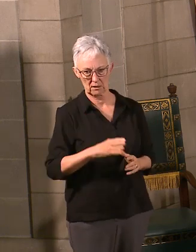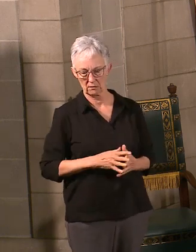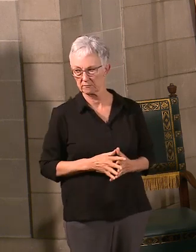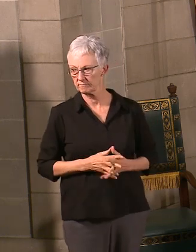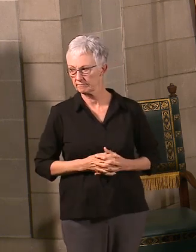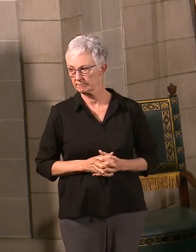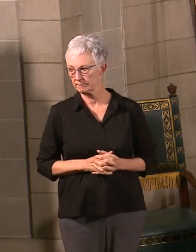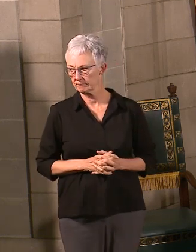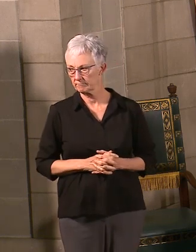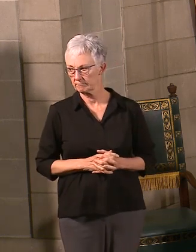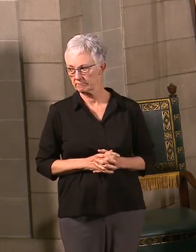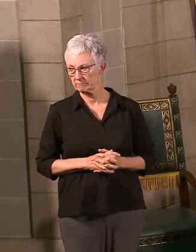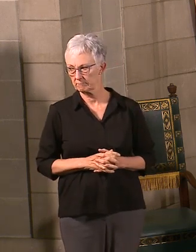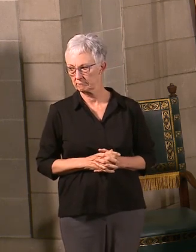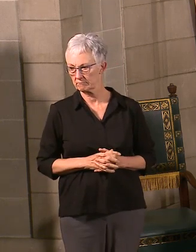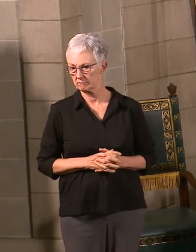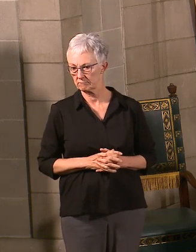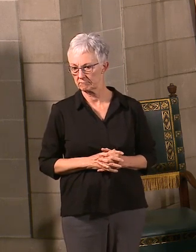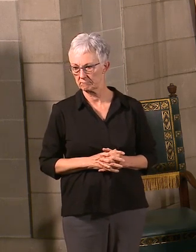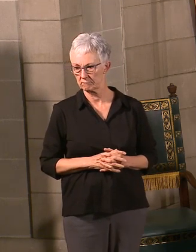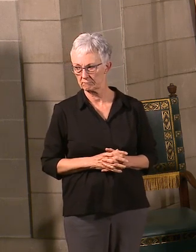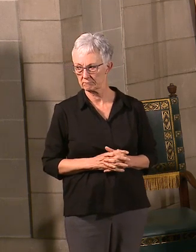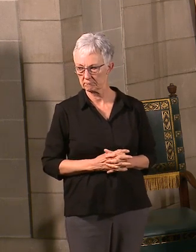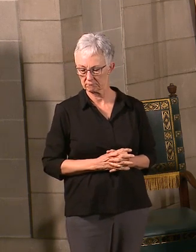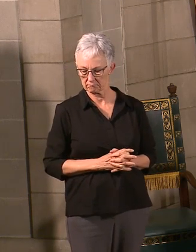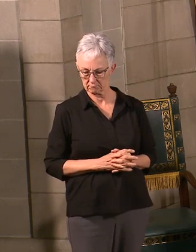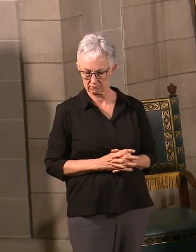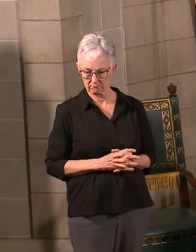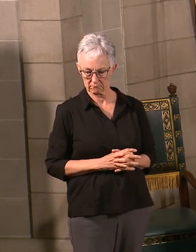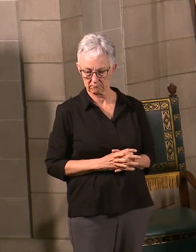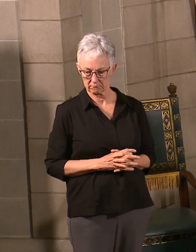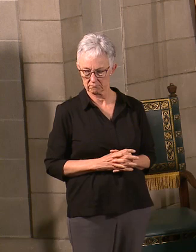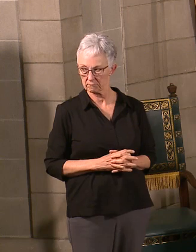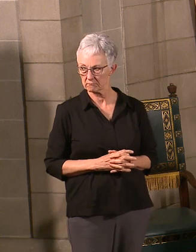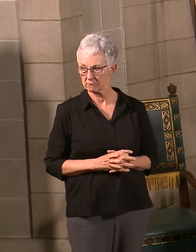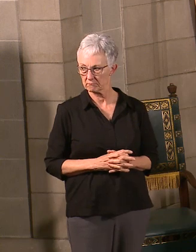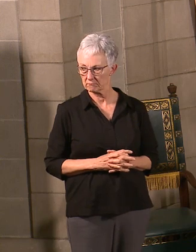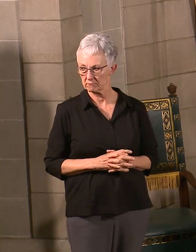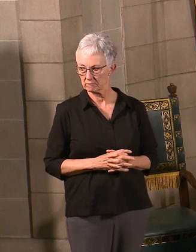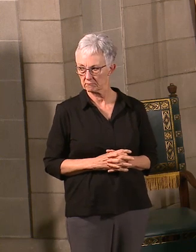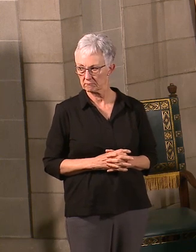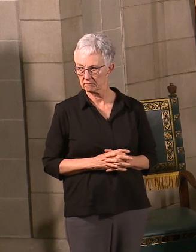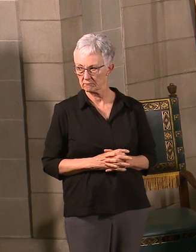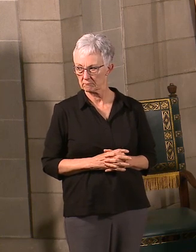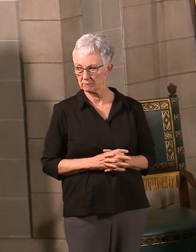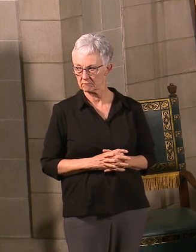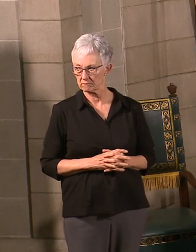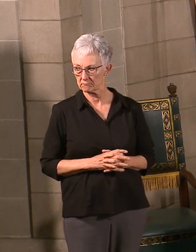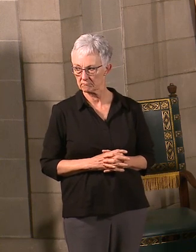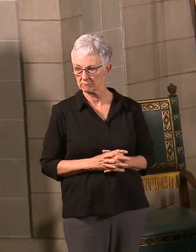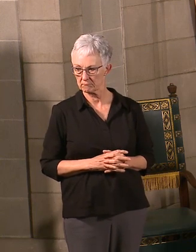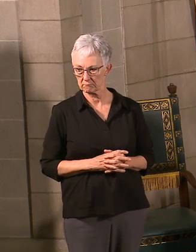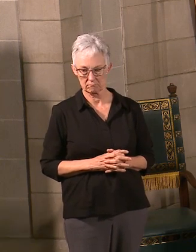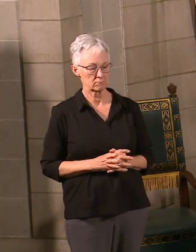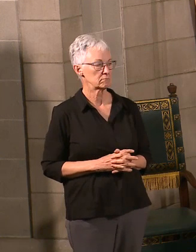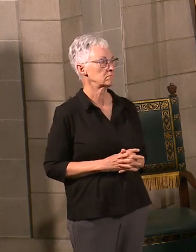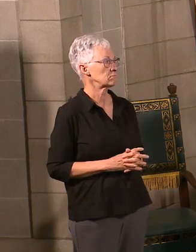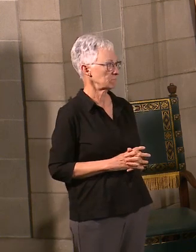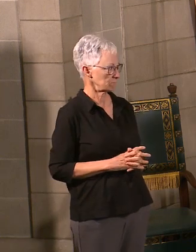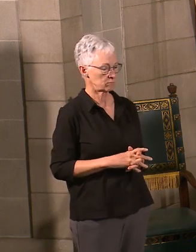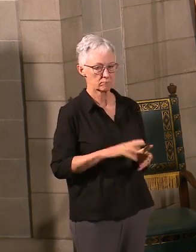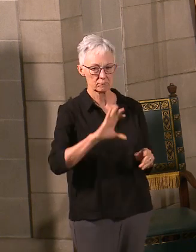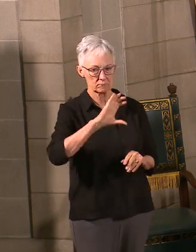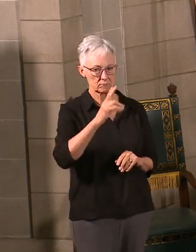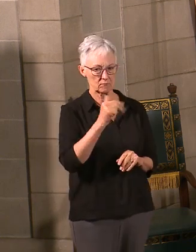Charlie Brogan. He'd like more detail on the interhospital transfers and how many so far have been coordinated. So